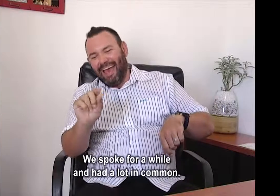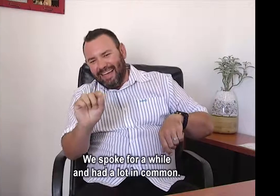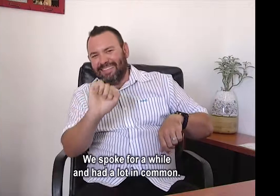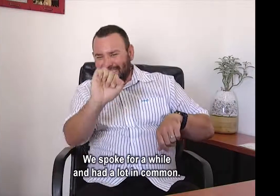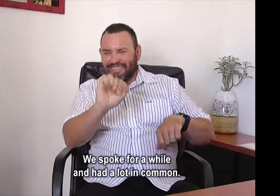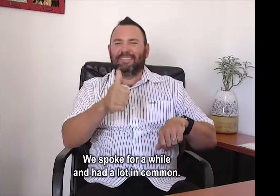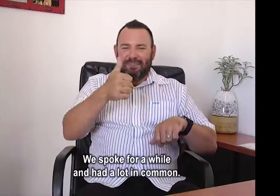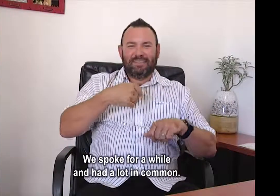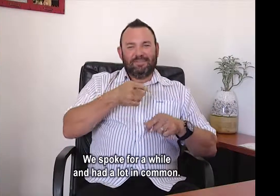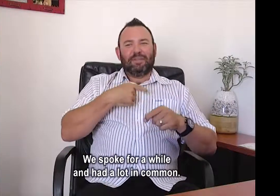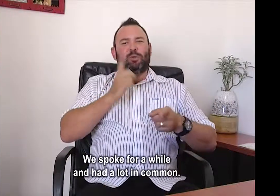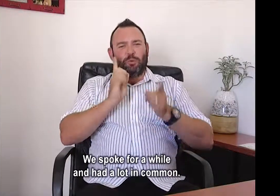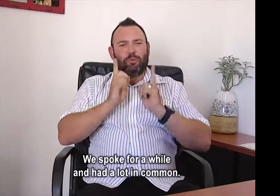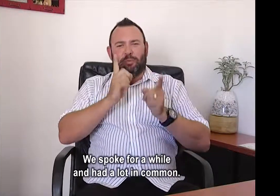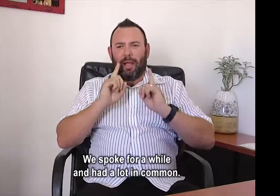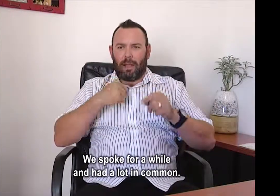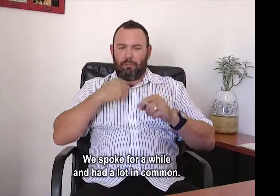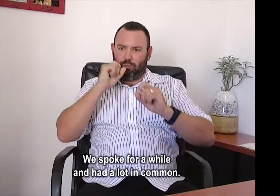We spoke for a while and had a lot in common.